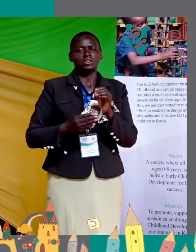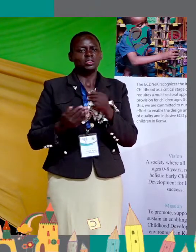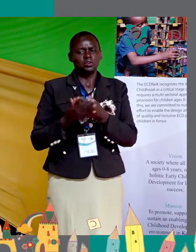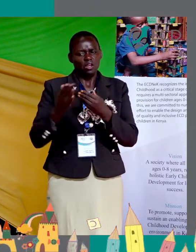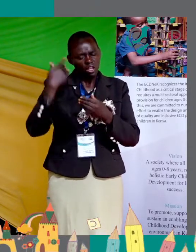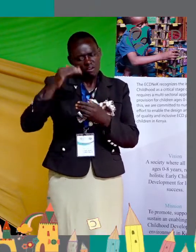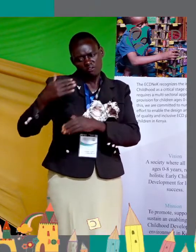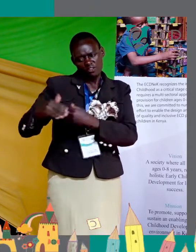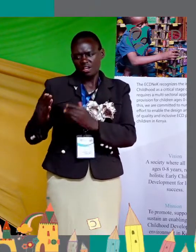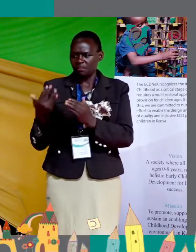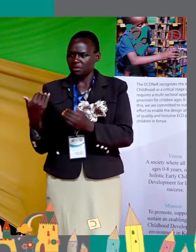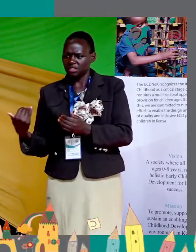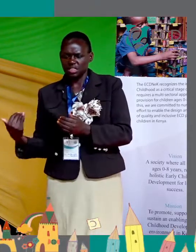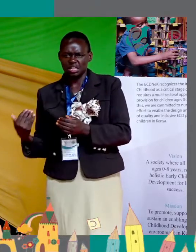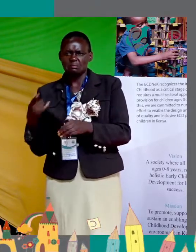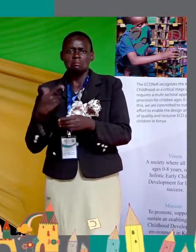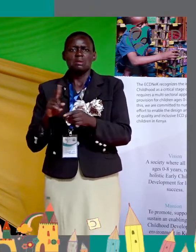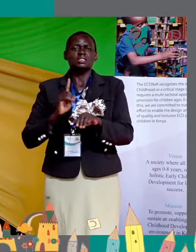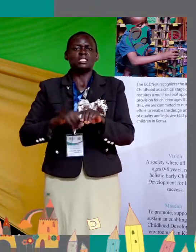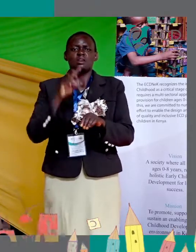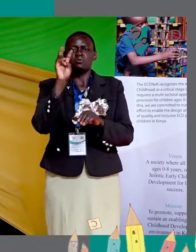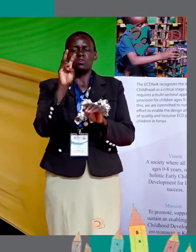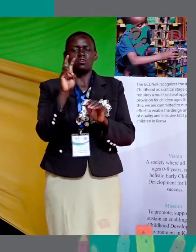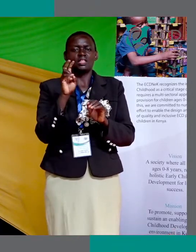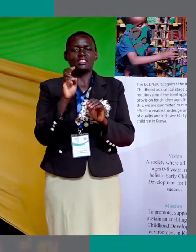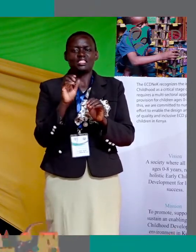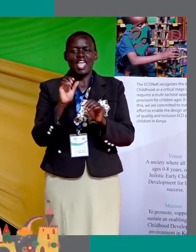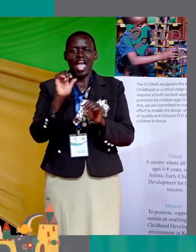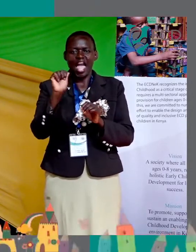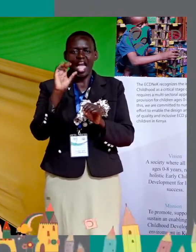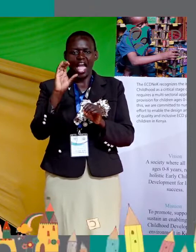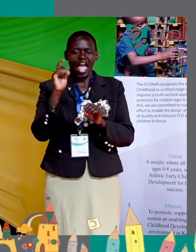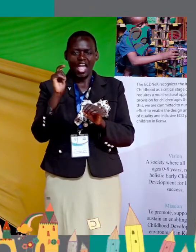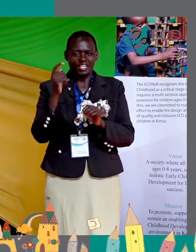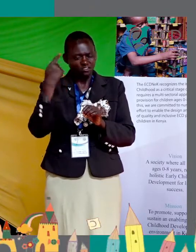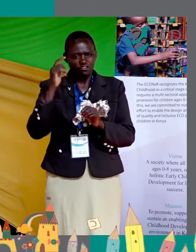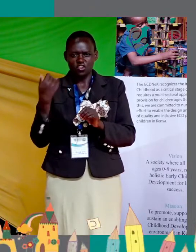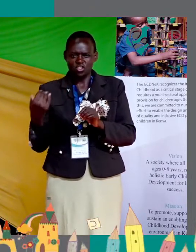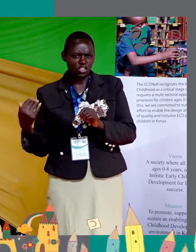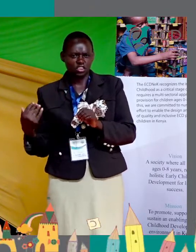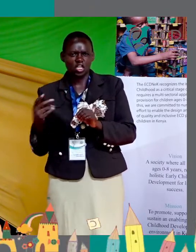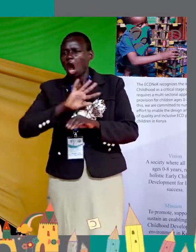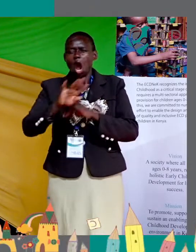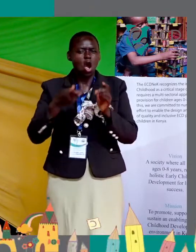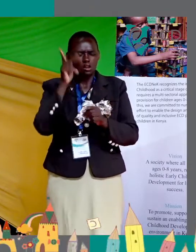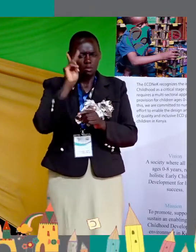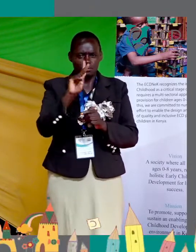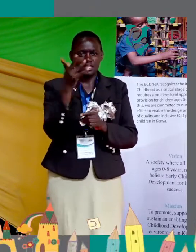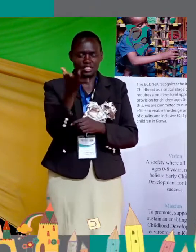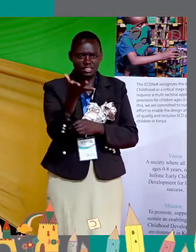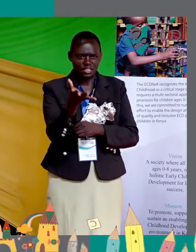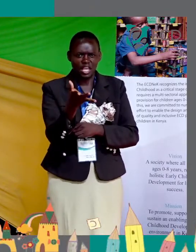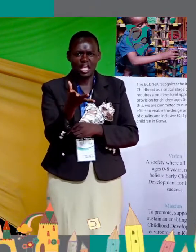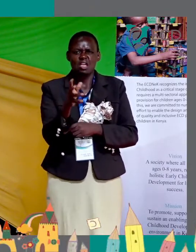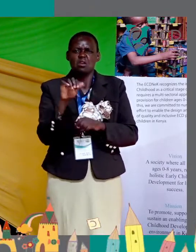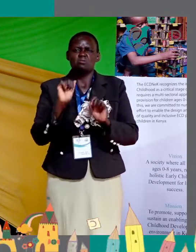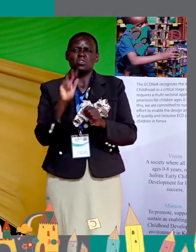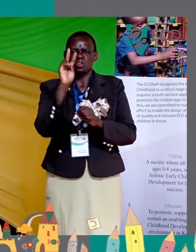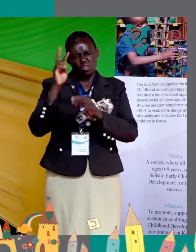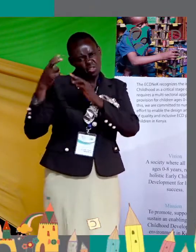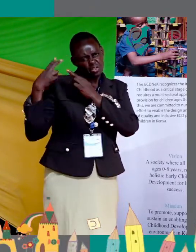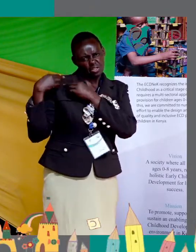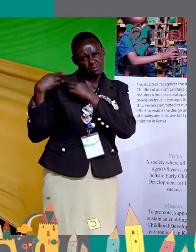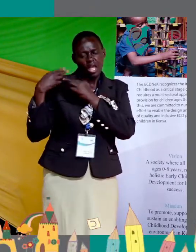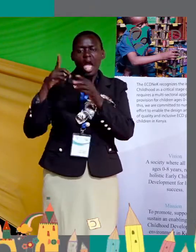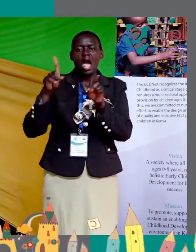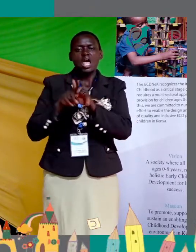child. But if you look at the act, the Children's Act, you look at all the policies that are there, it is your responsibility